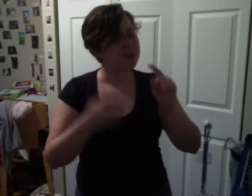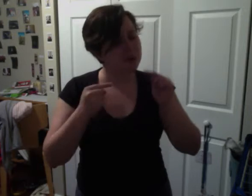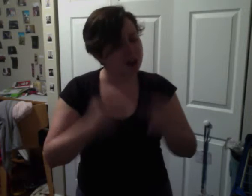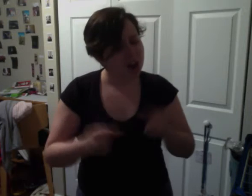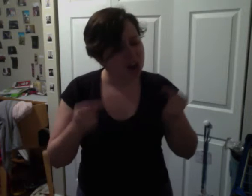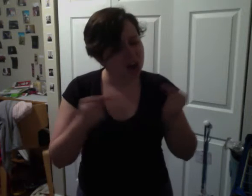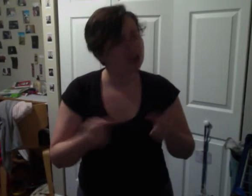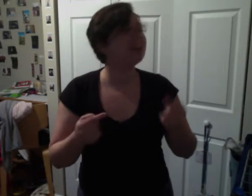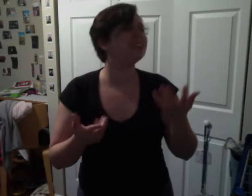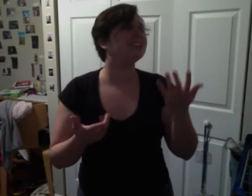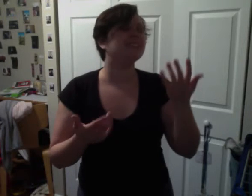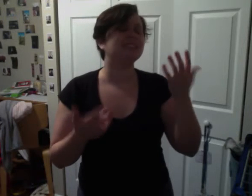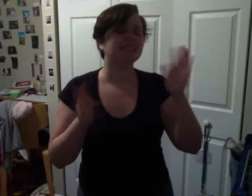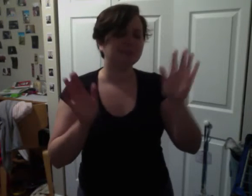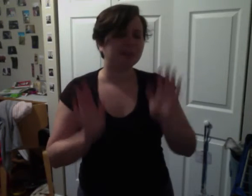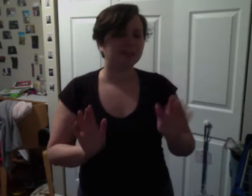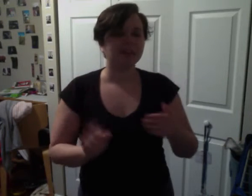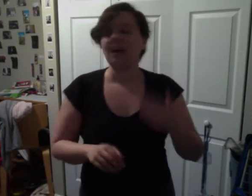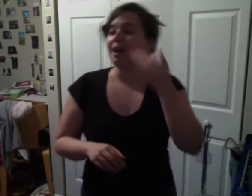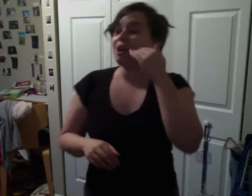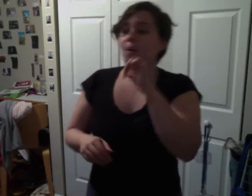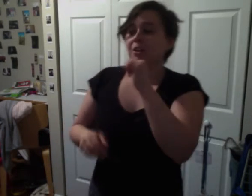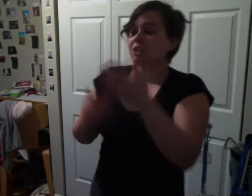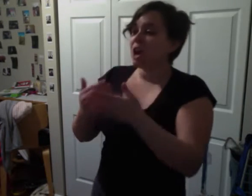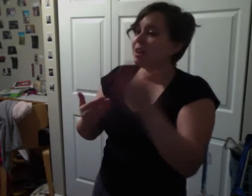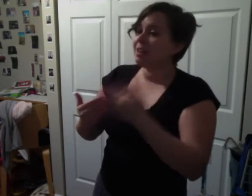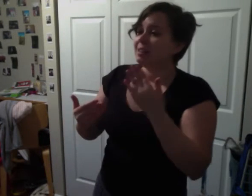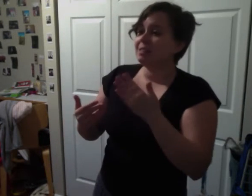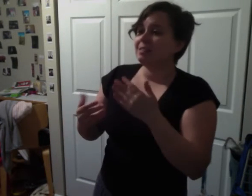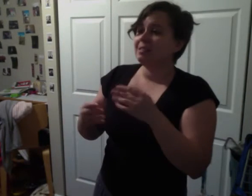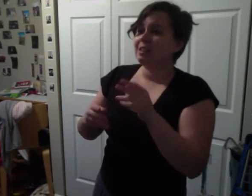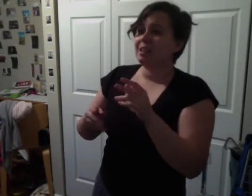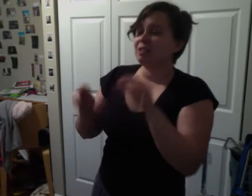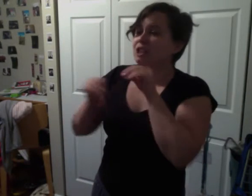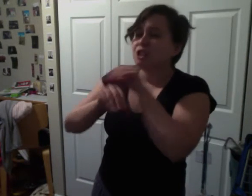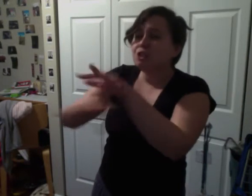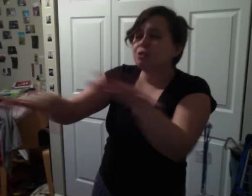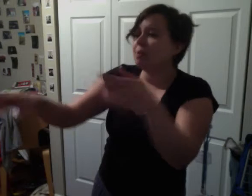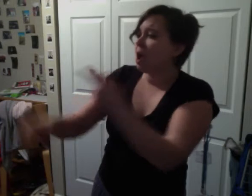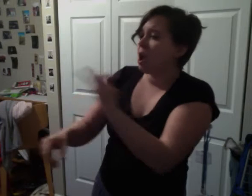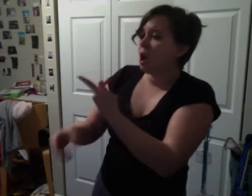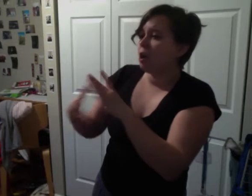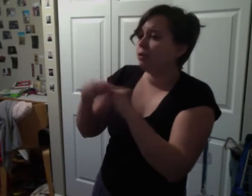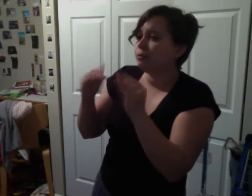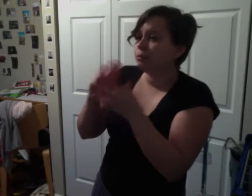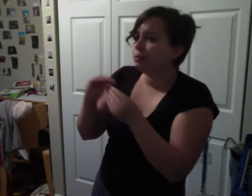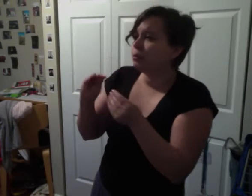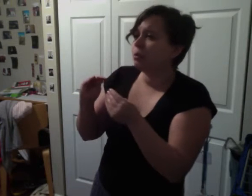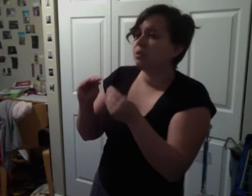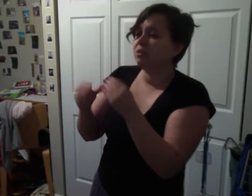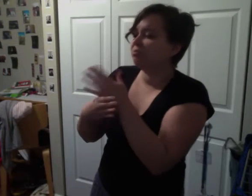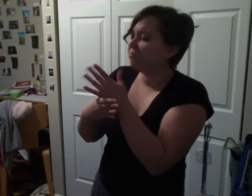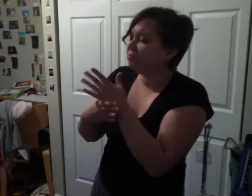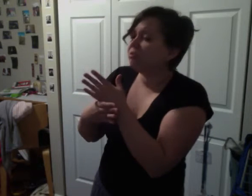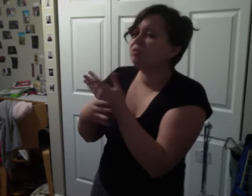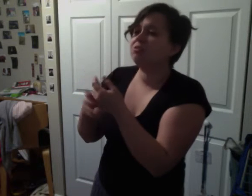able to share our story together, even with us sitting here looking at each other right now. I know it's not an easy thing.